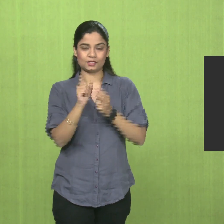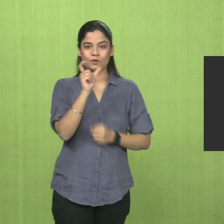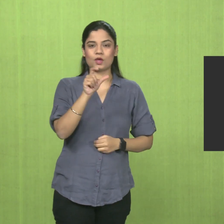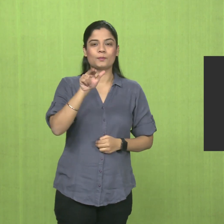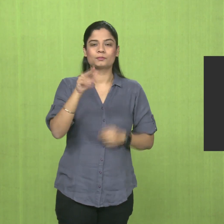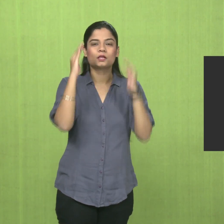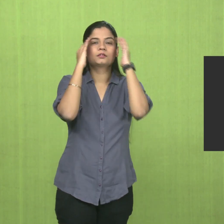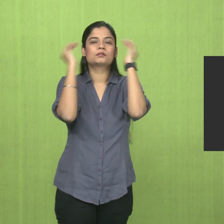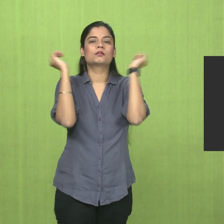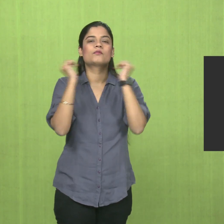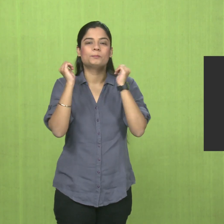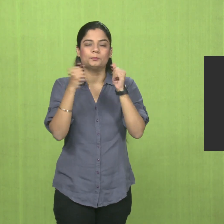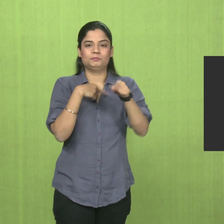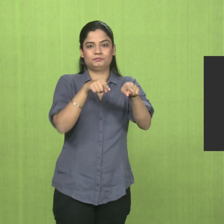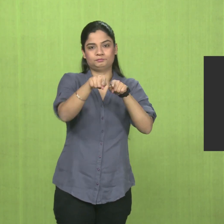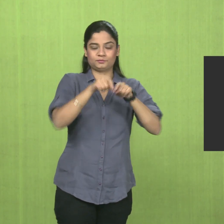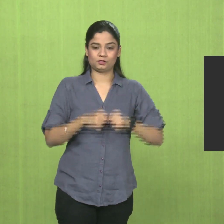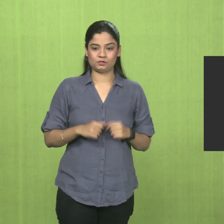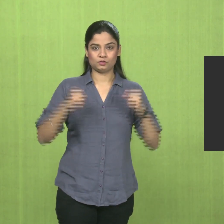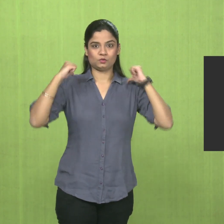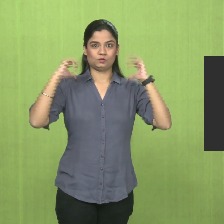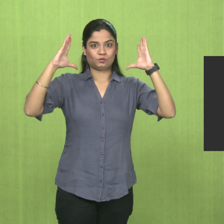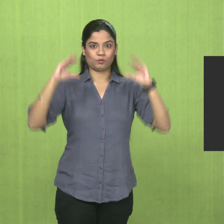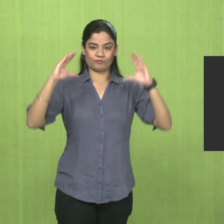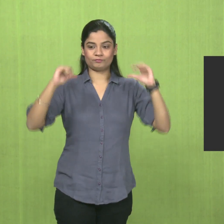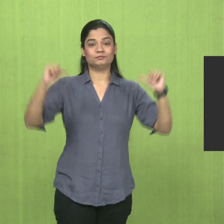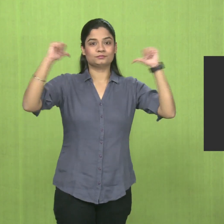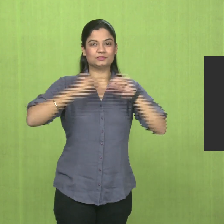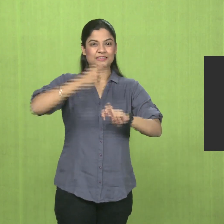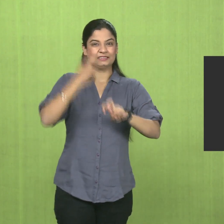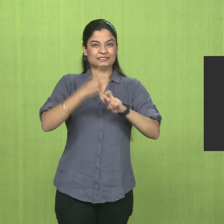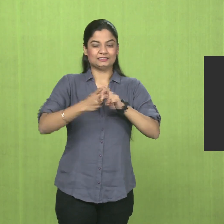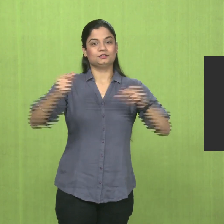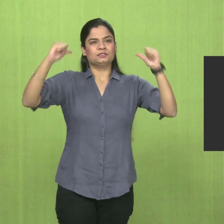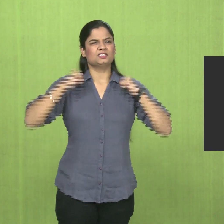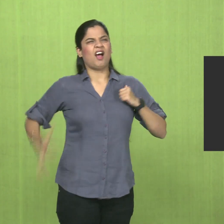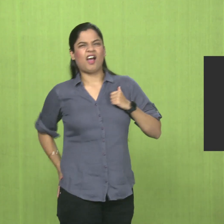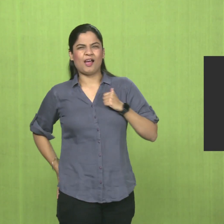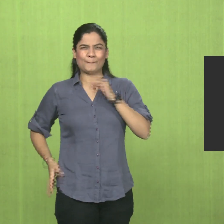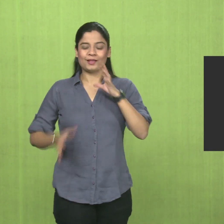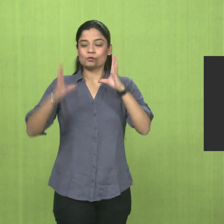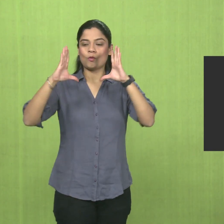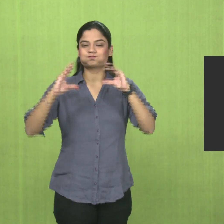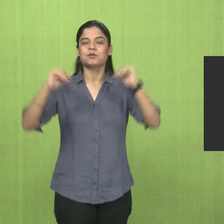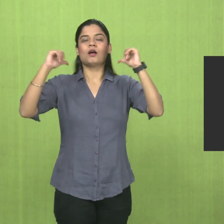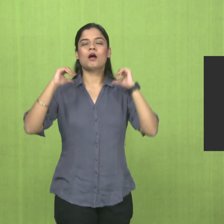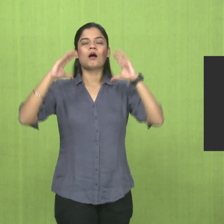Comfortable, providing physical ease or relaxation. For example, we are not comfortable